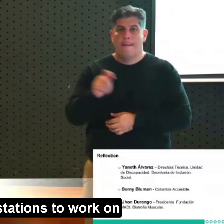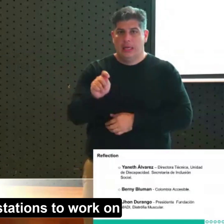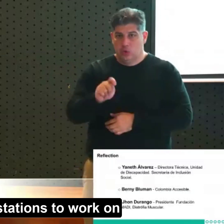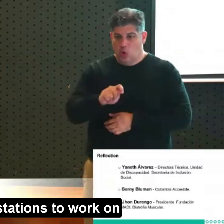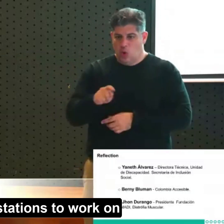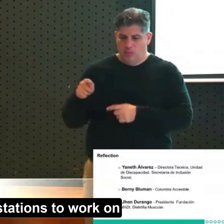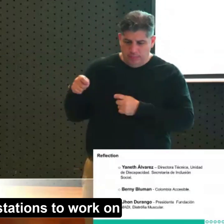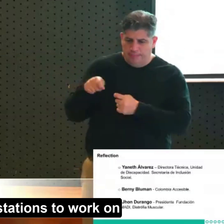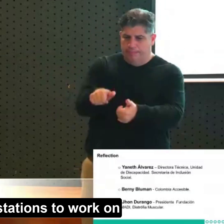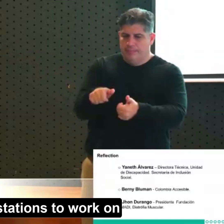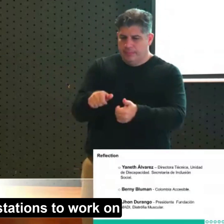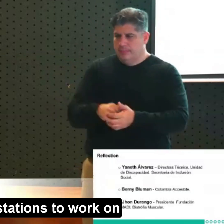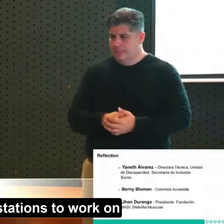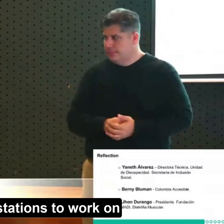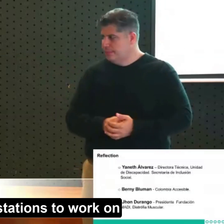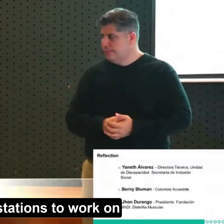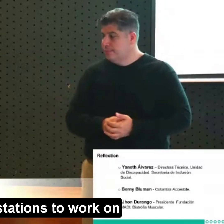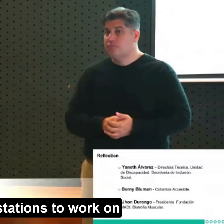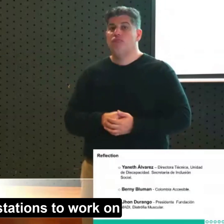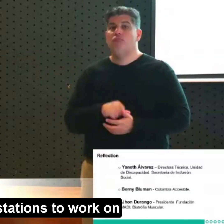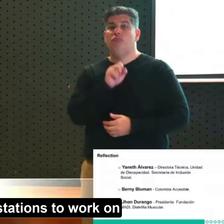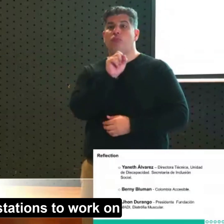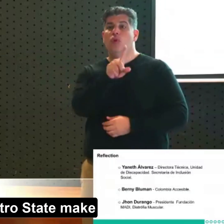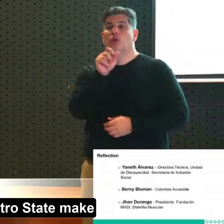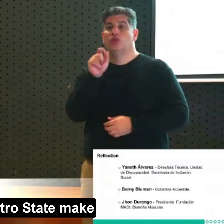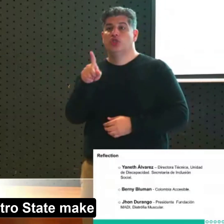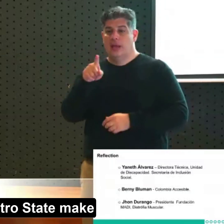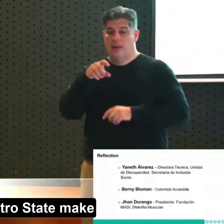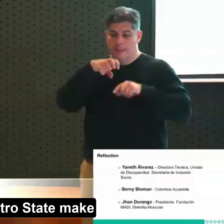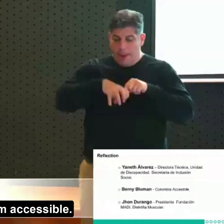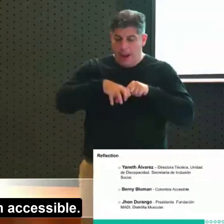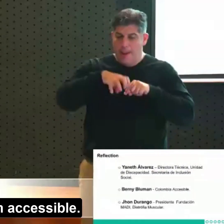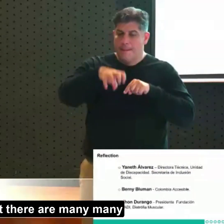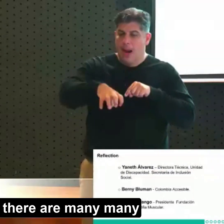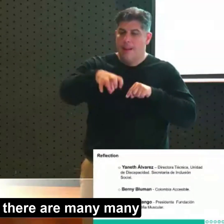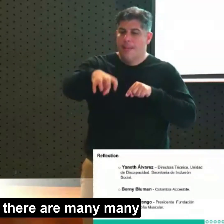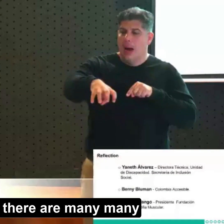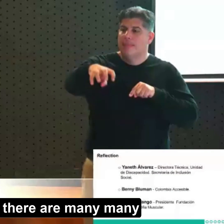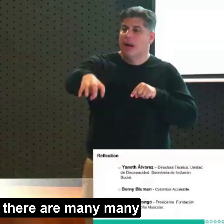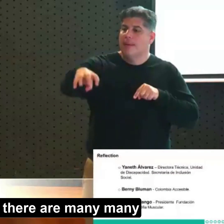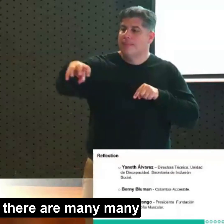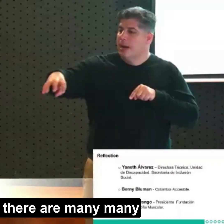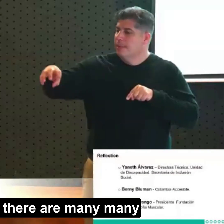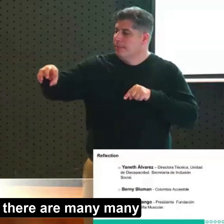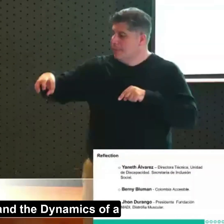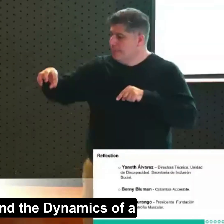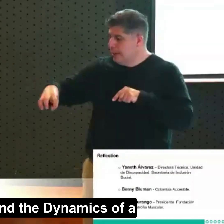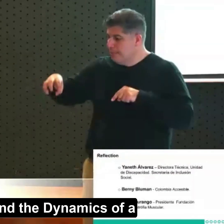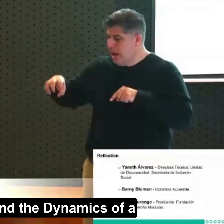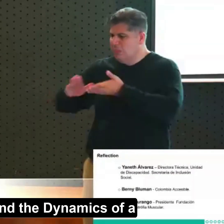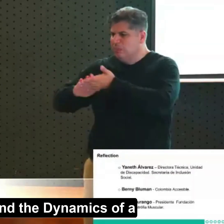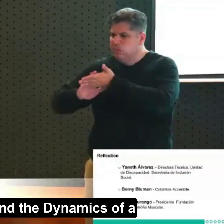to intervene 11 stations to work on the Metro station, make them accessible. We know that there are many